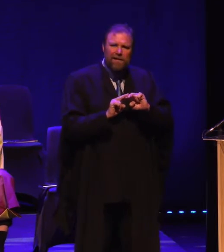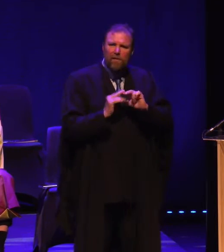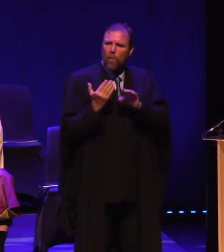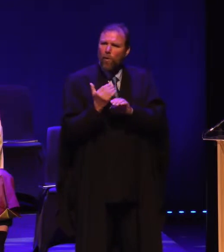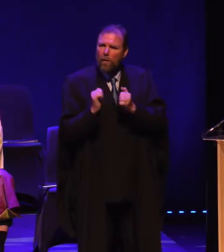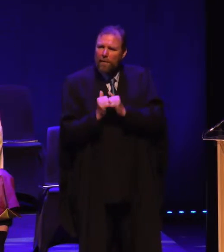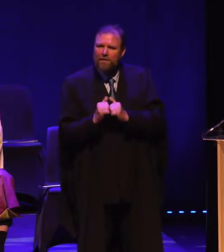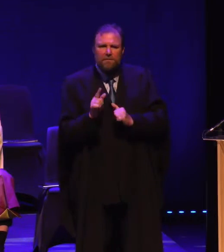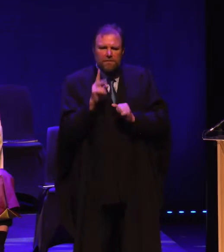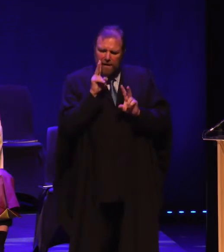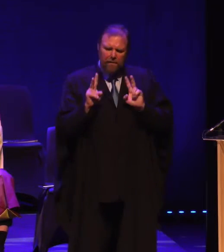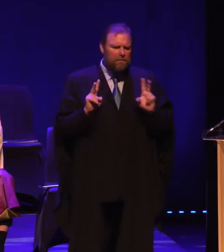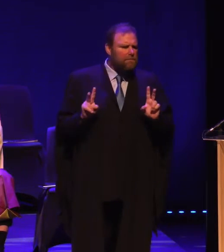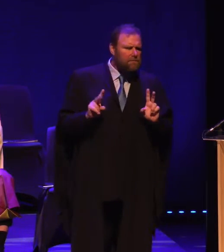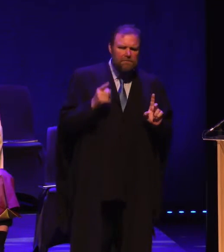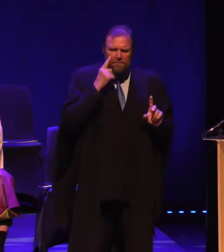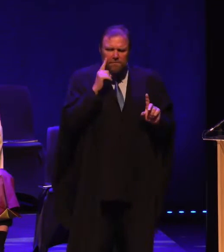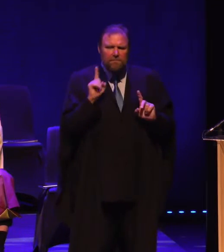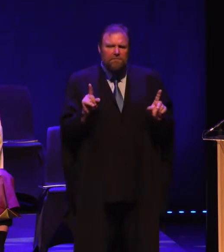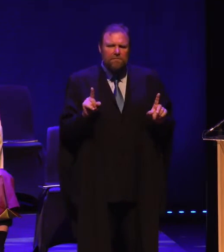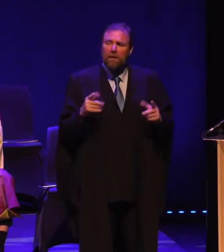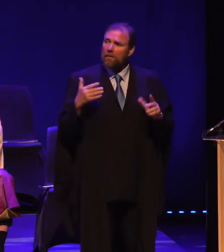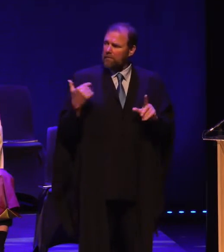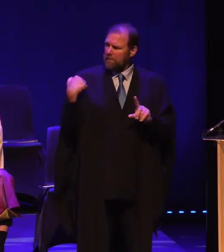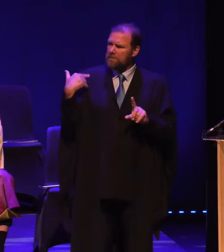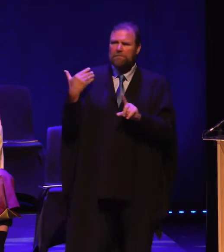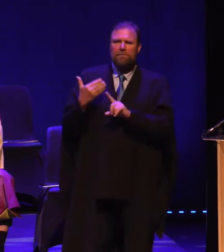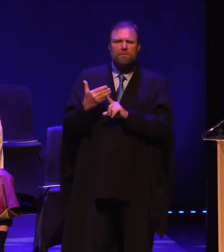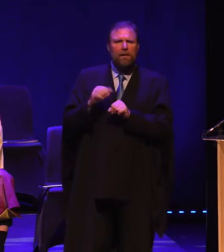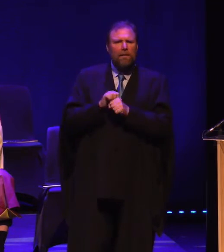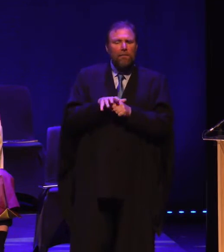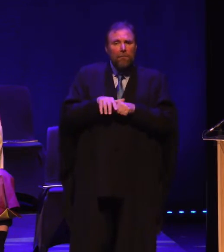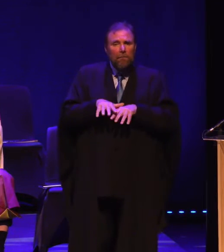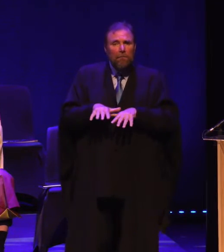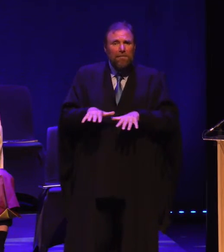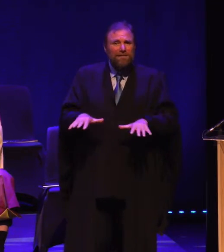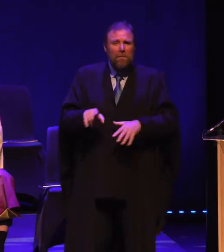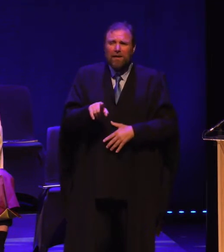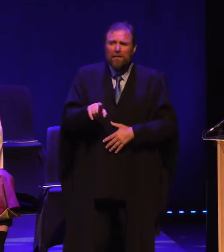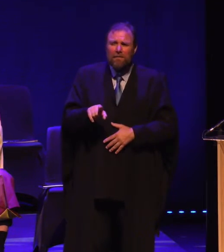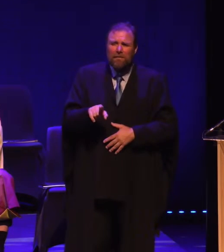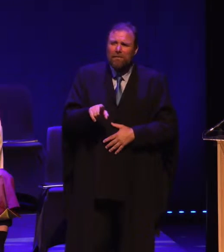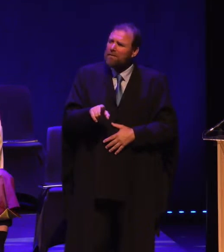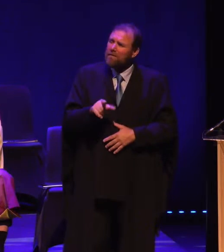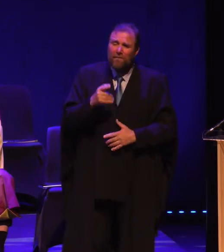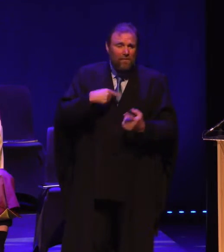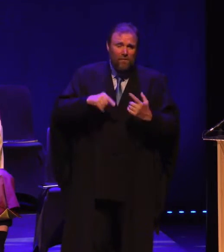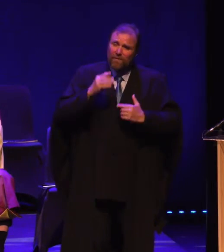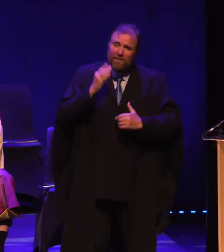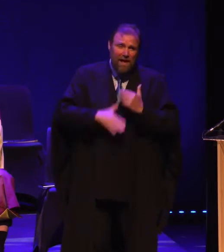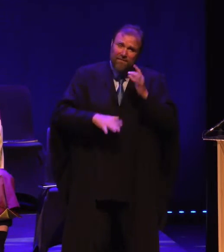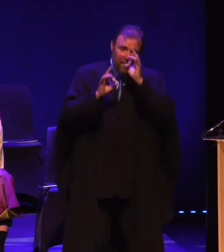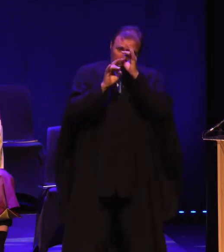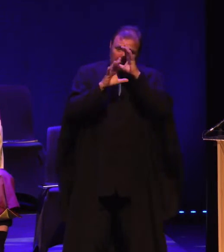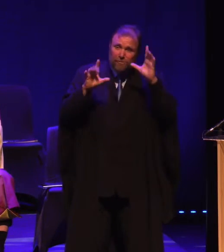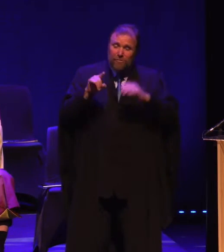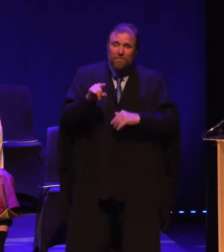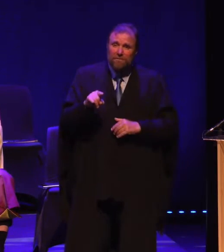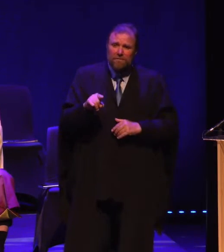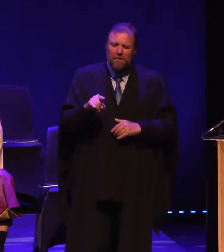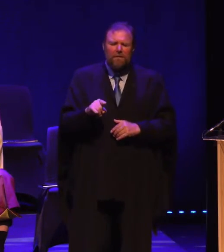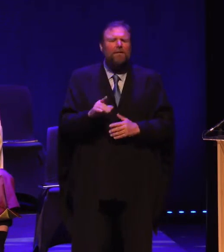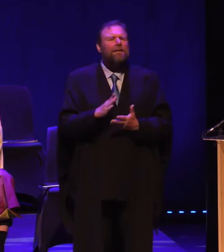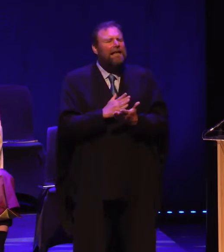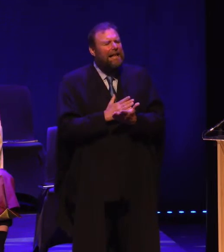workmates. Having just gone through a pandemic, the likes of which we might never have imagined in our lifetimes, it's clear